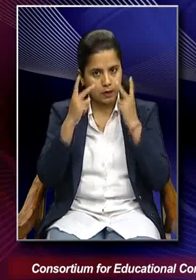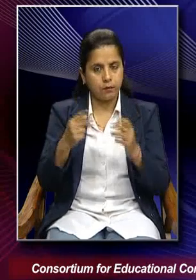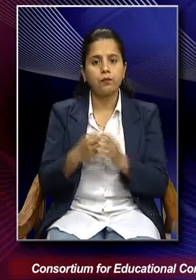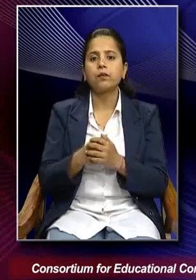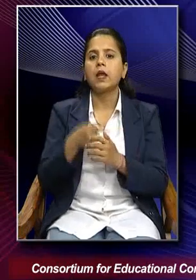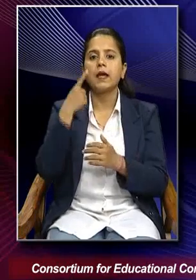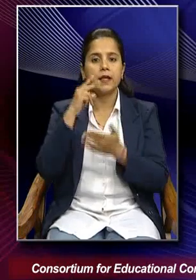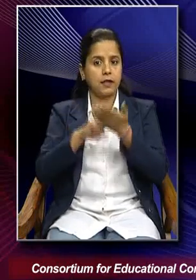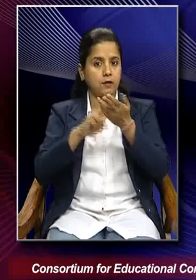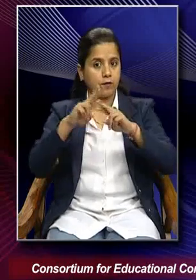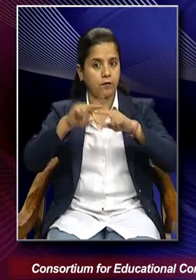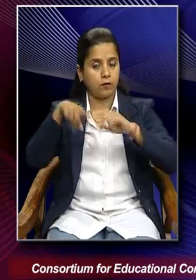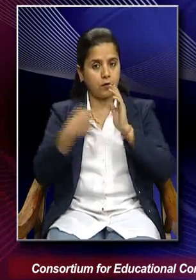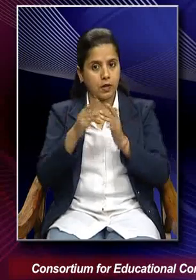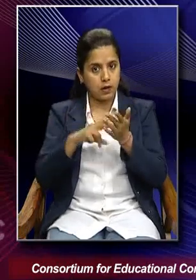inference,